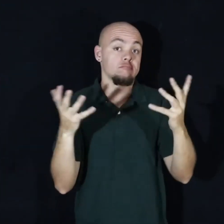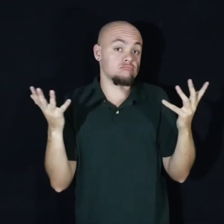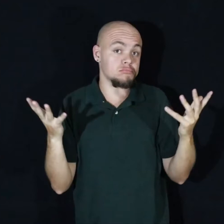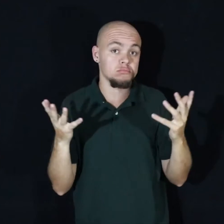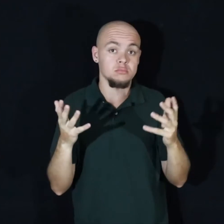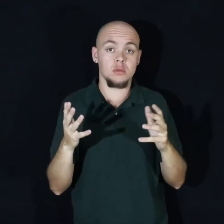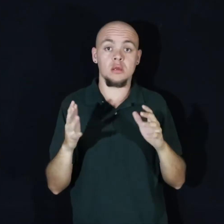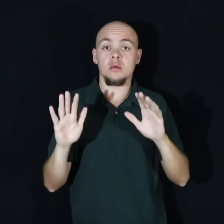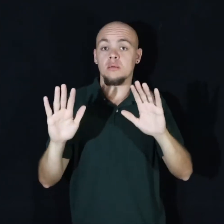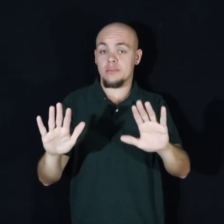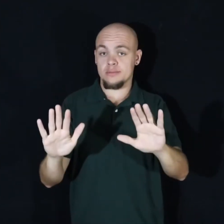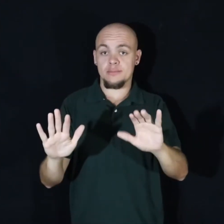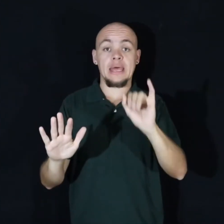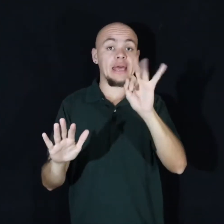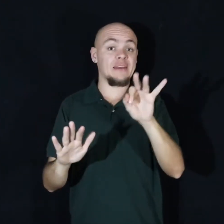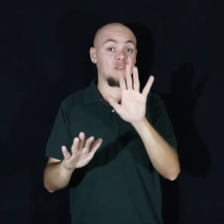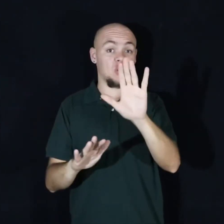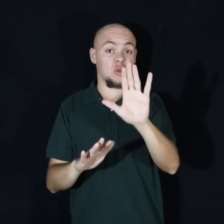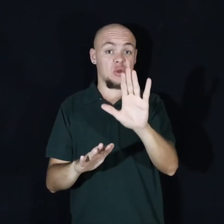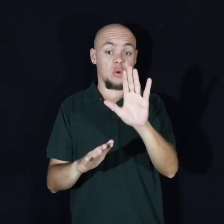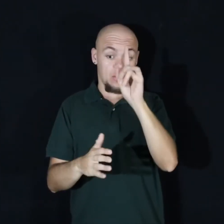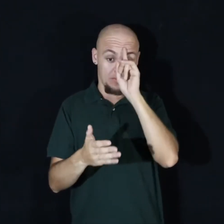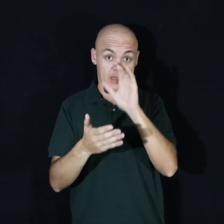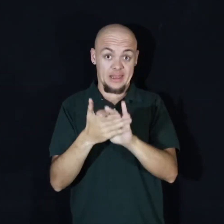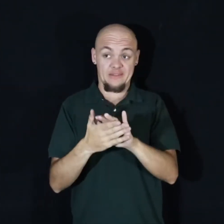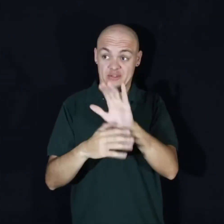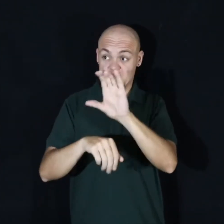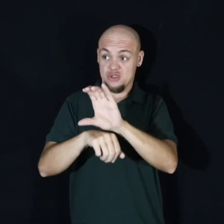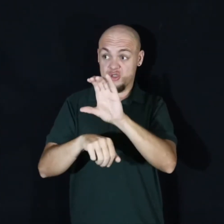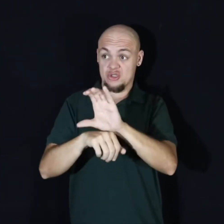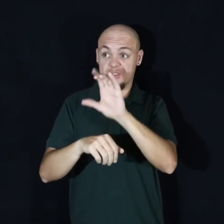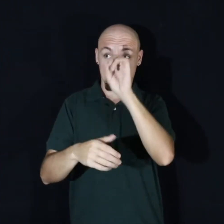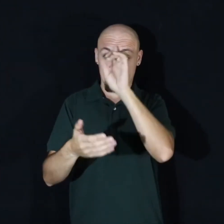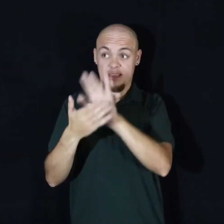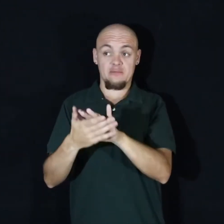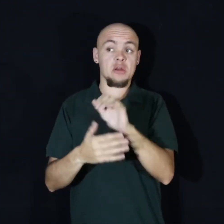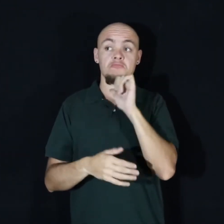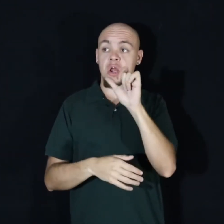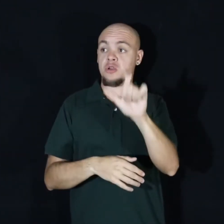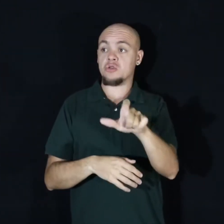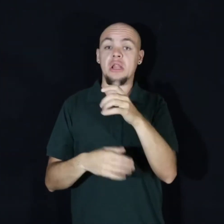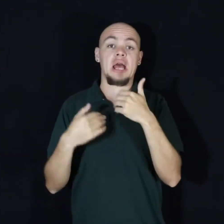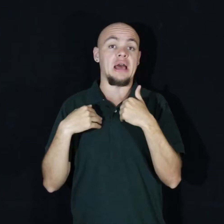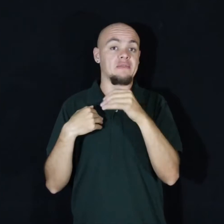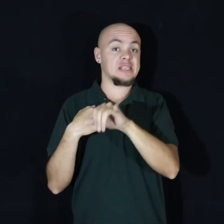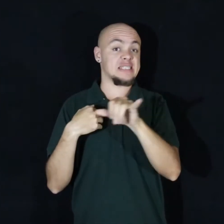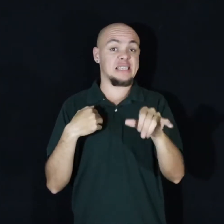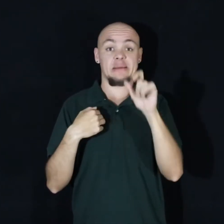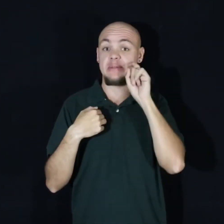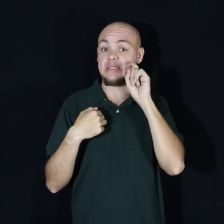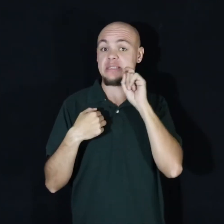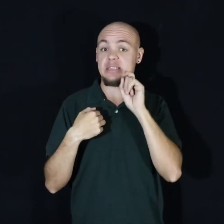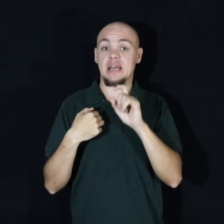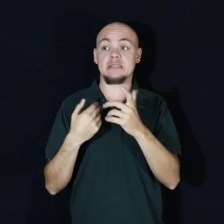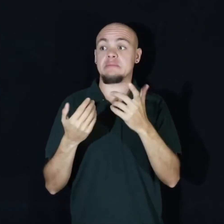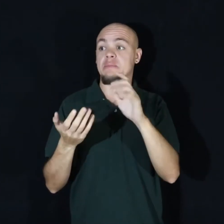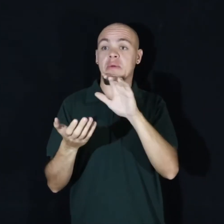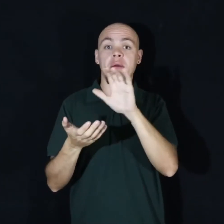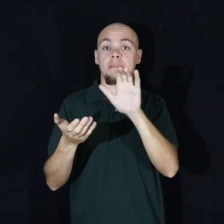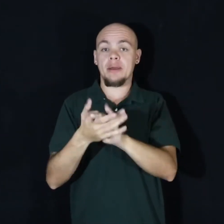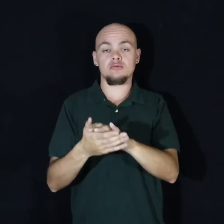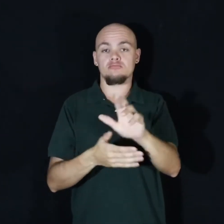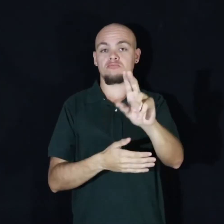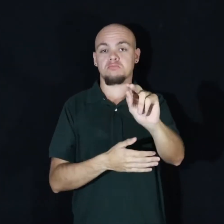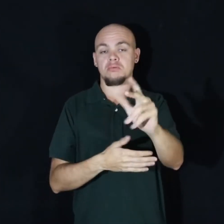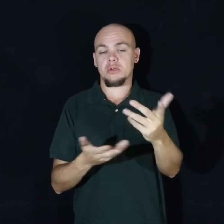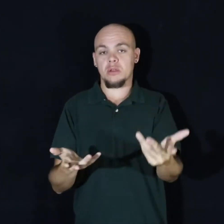can leave that denomination. But if your denominational stance is that you should not do same-sex marriages, then I think you